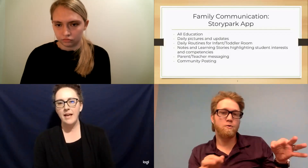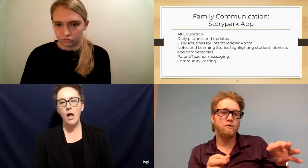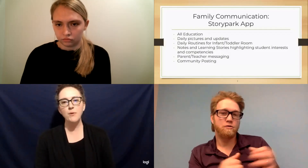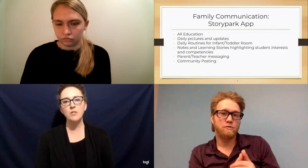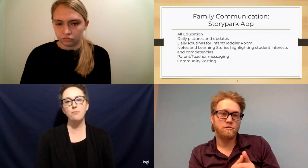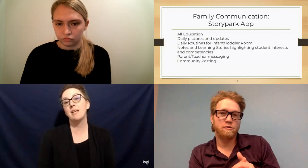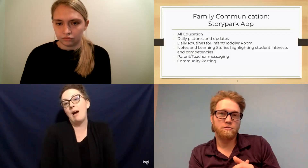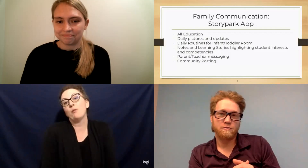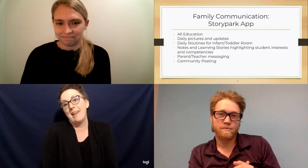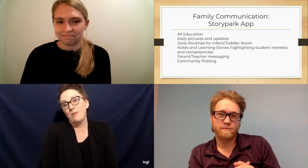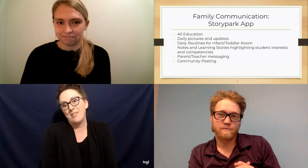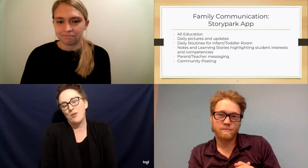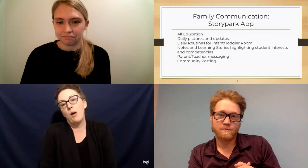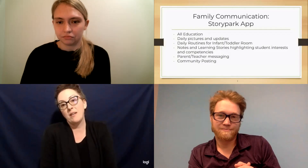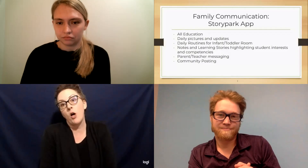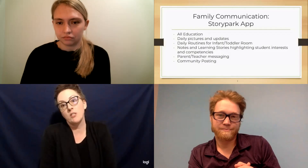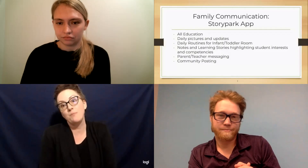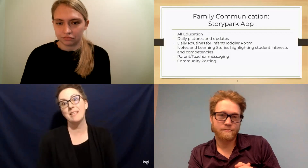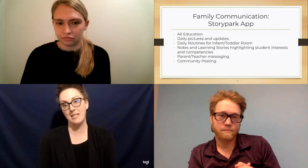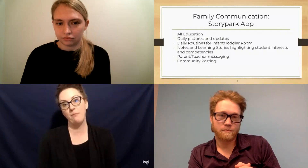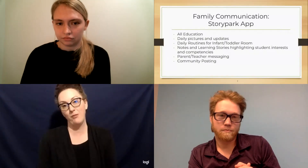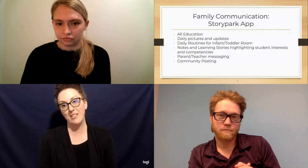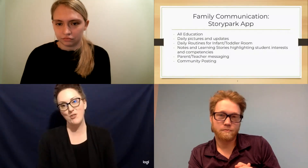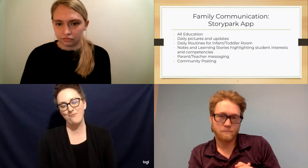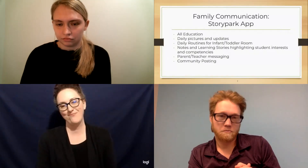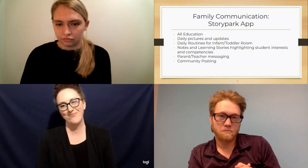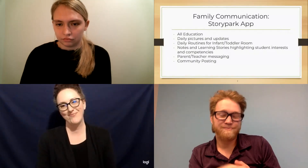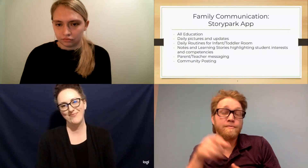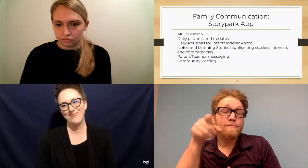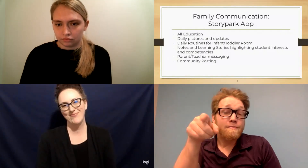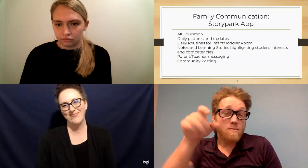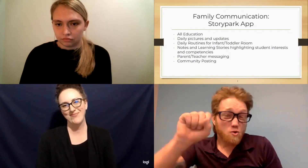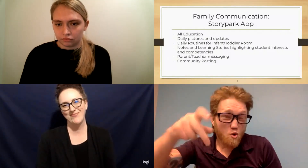And help you speak our language, or help us all speak the same language.